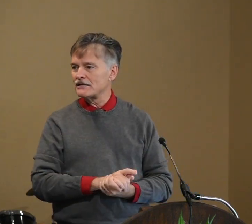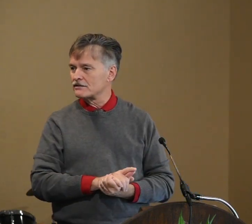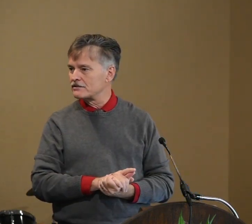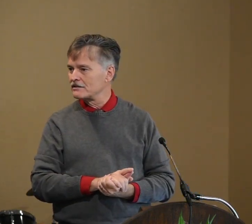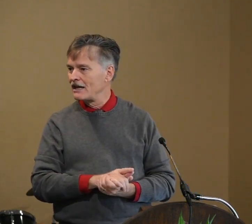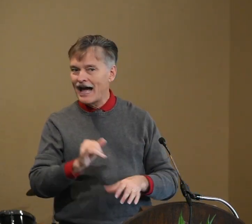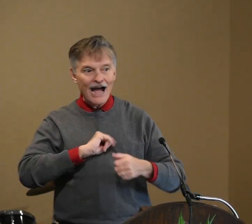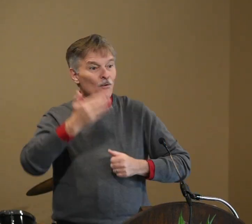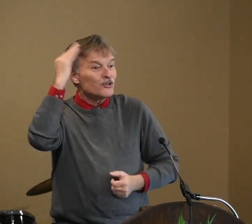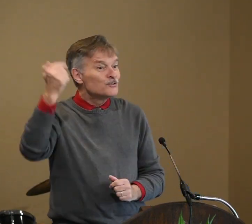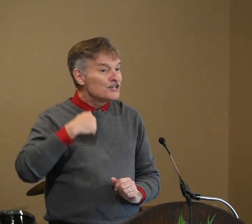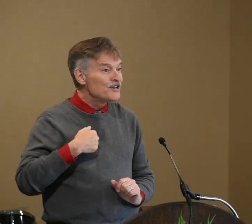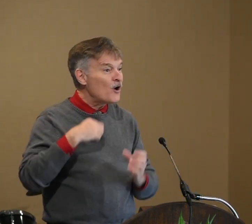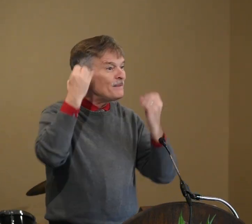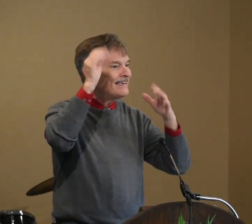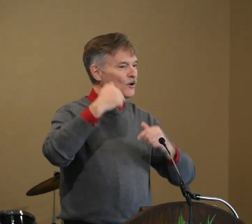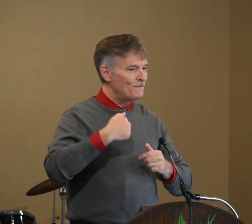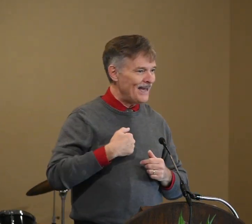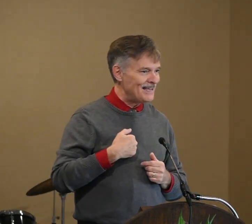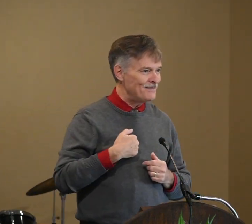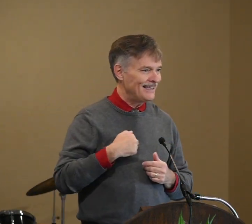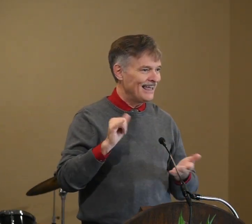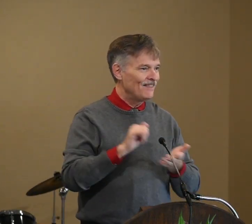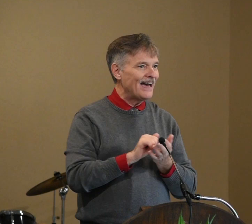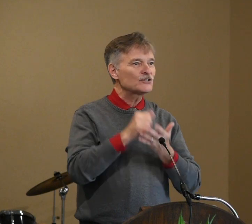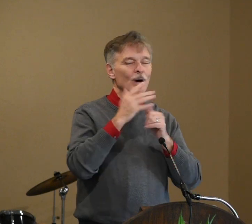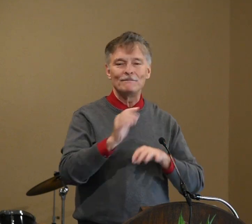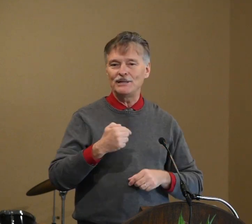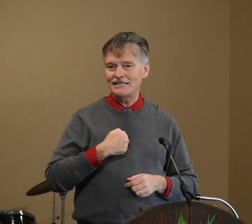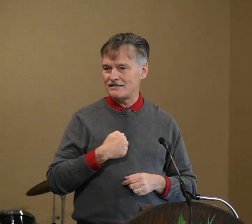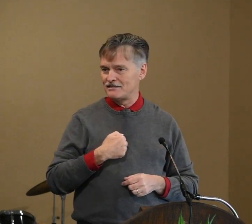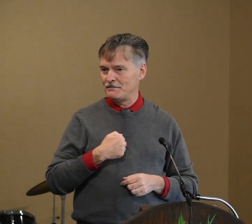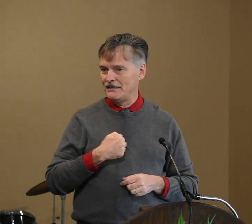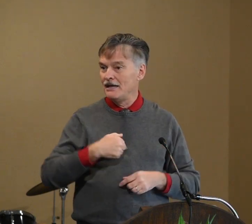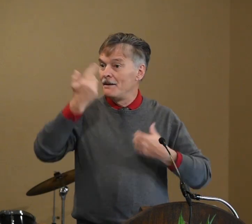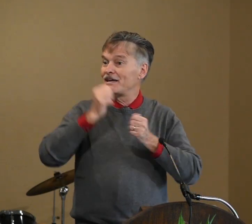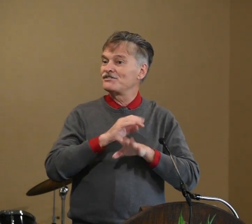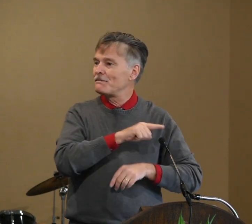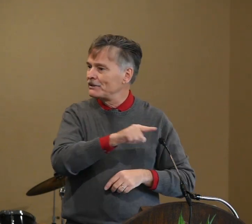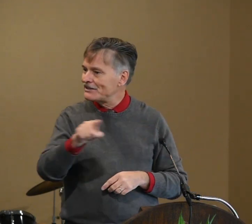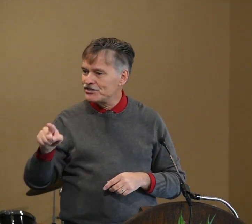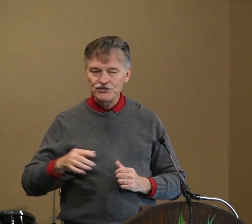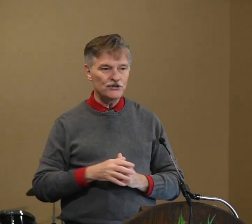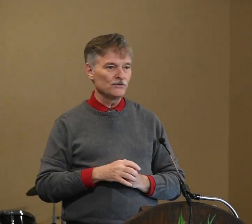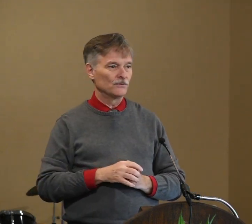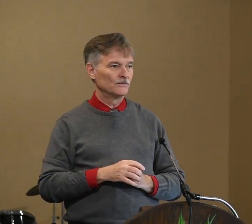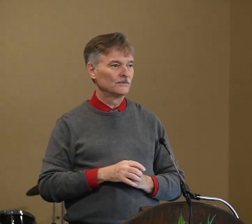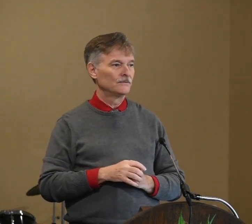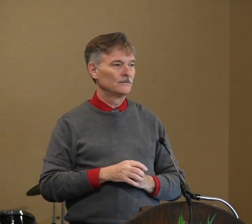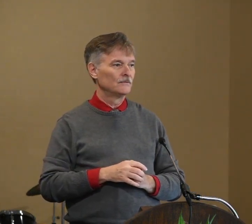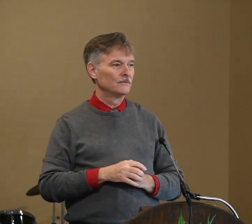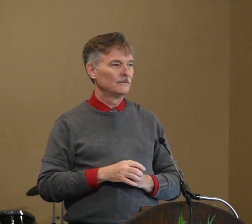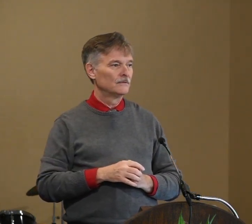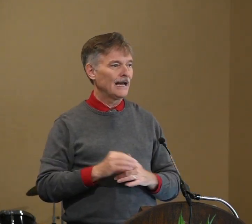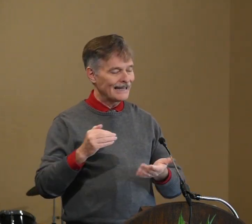offerings. I want you to know me and obey me." That's what blesses me, because it blesses you.